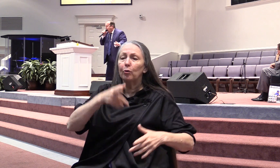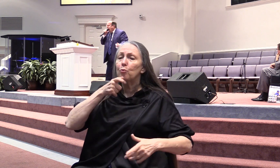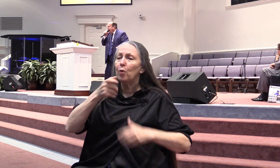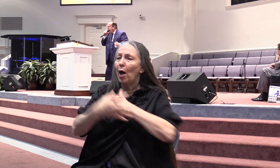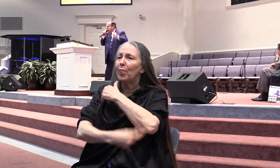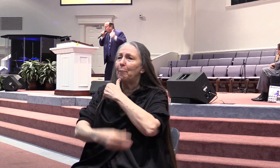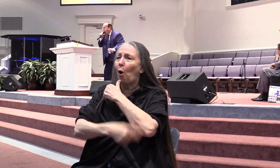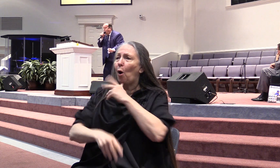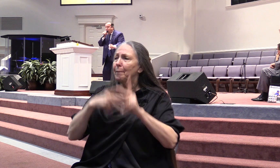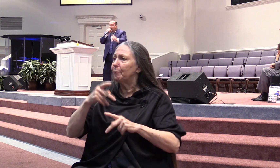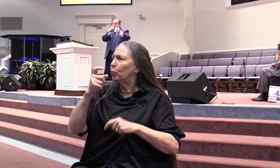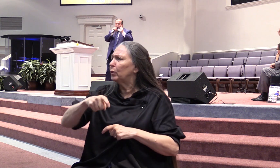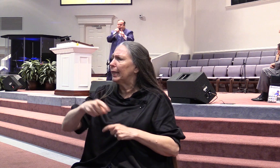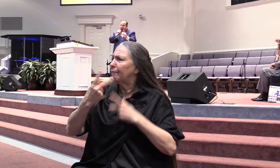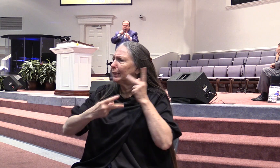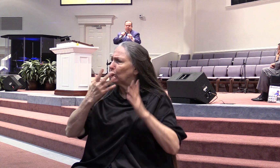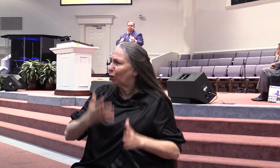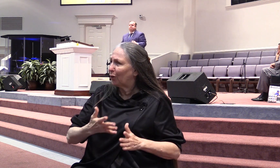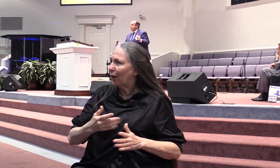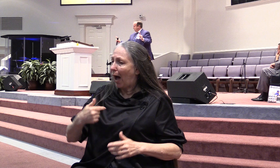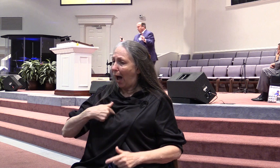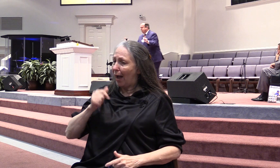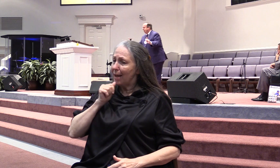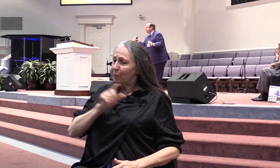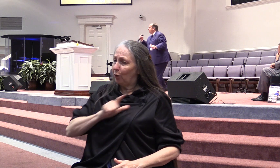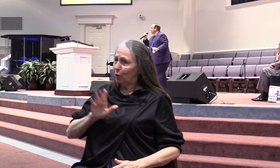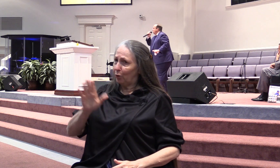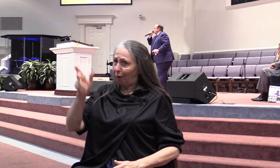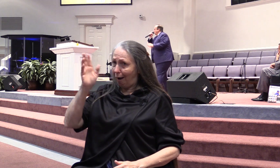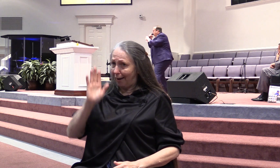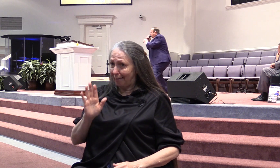stranger. I am the Lord your God. Stay with me.